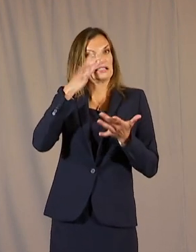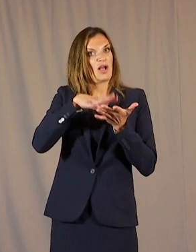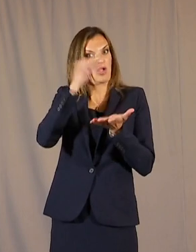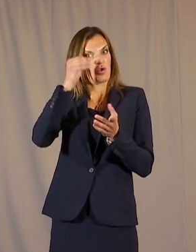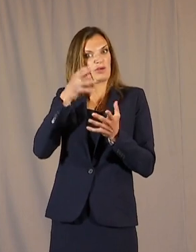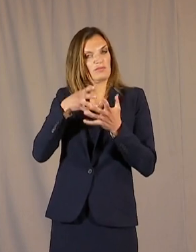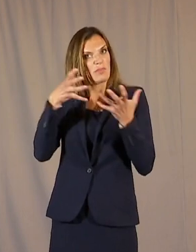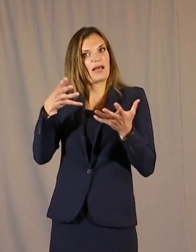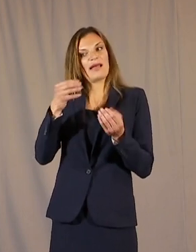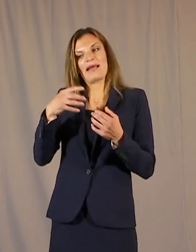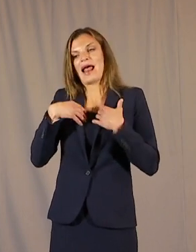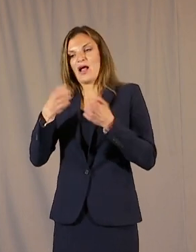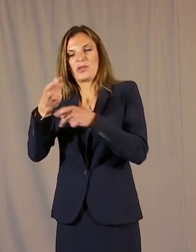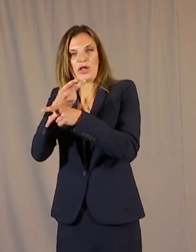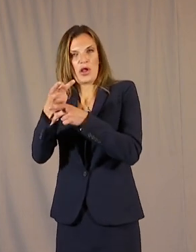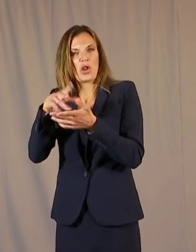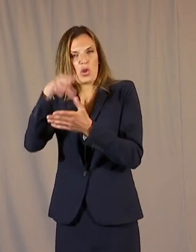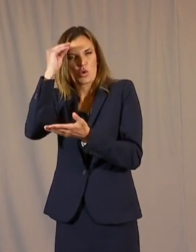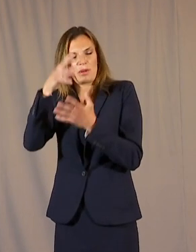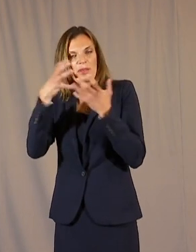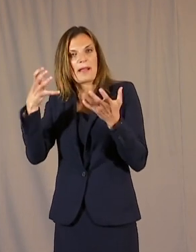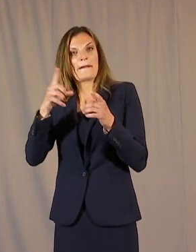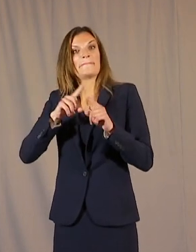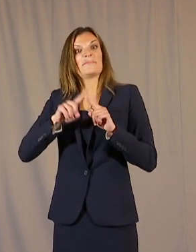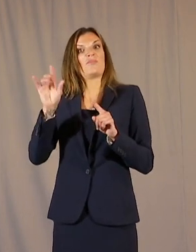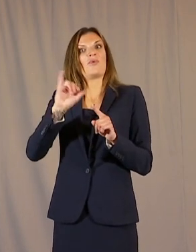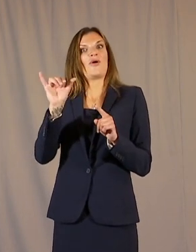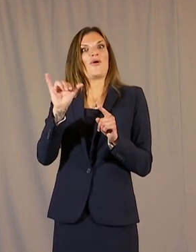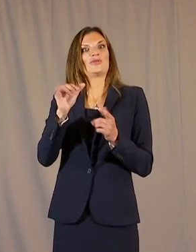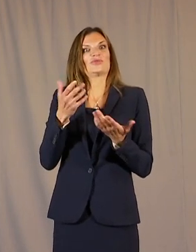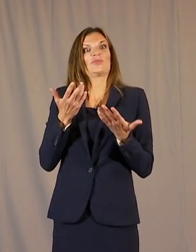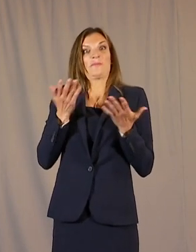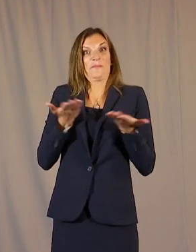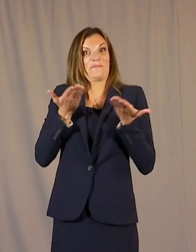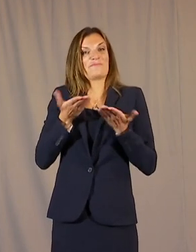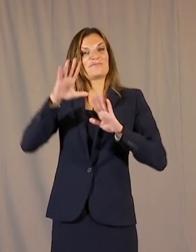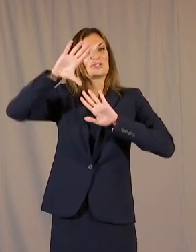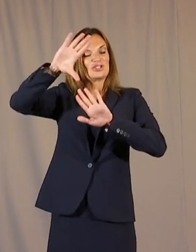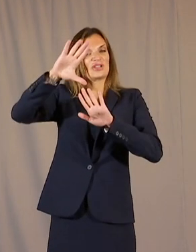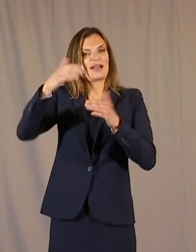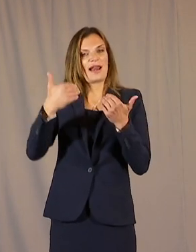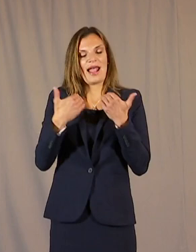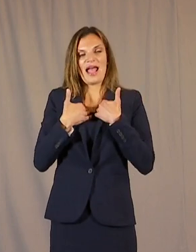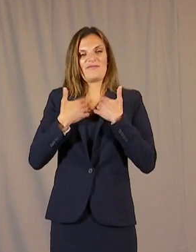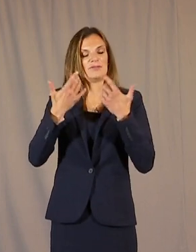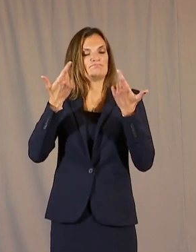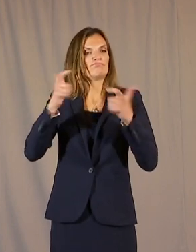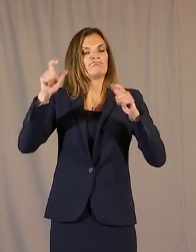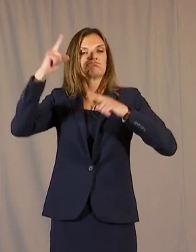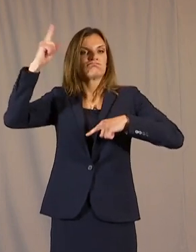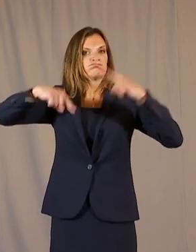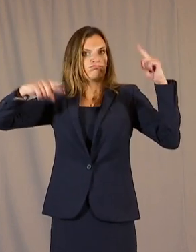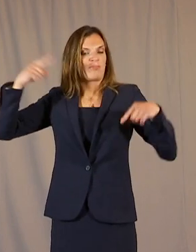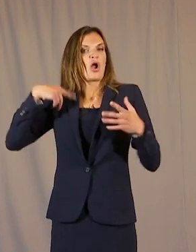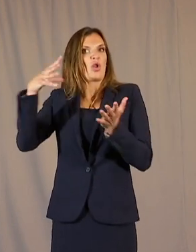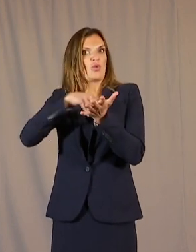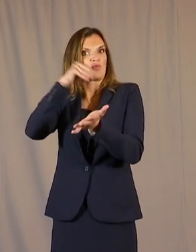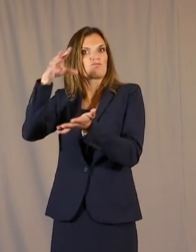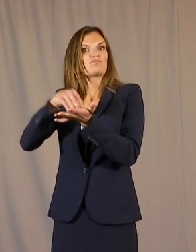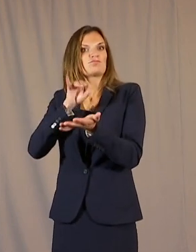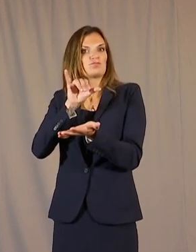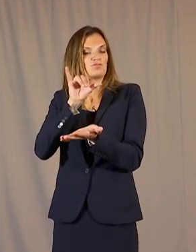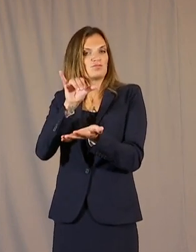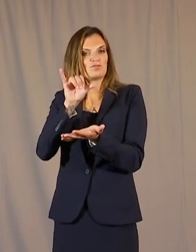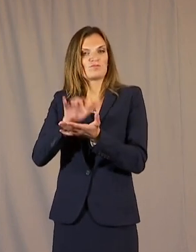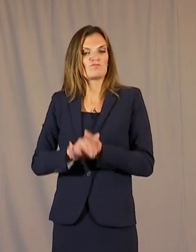just about the demographics and the diversity of the people in our state. And so, for example, one of the things we encountered